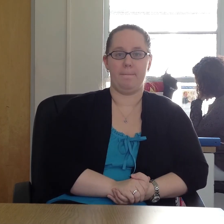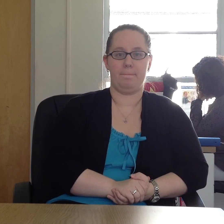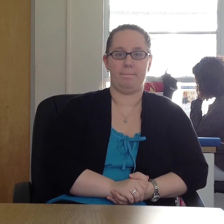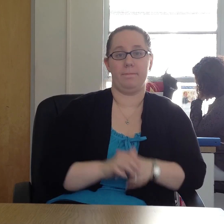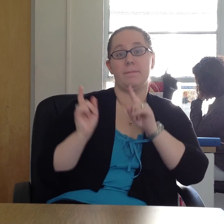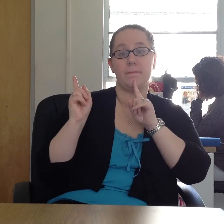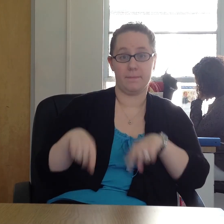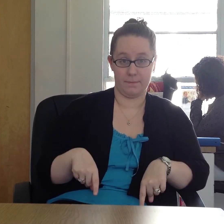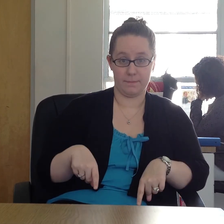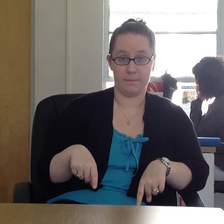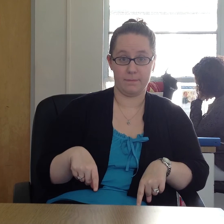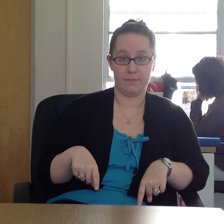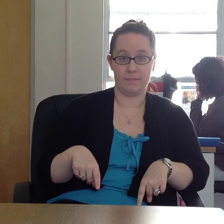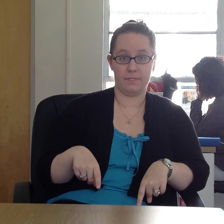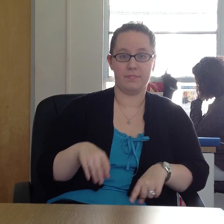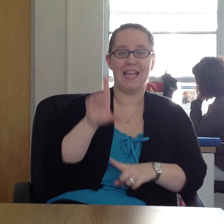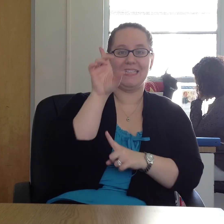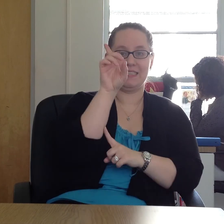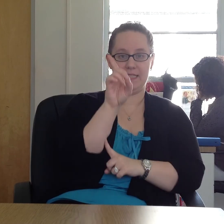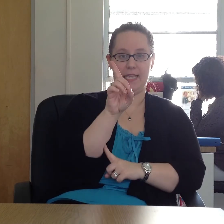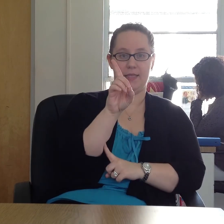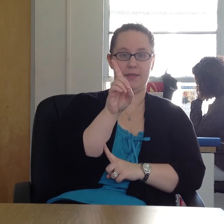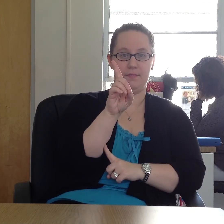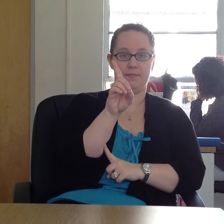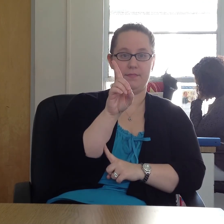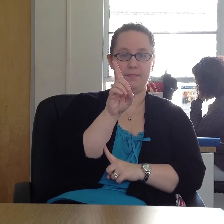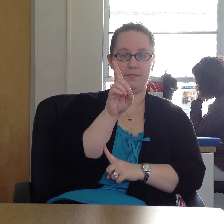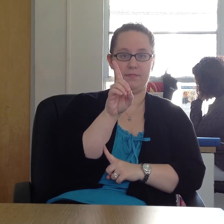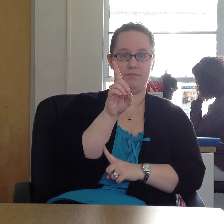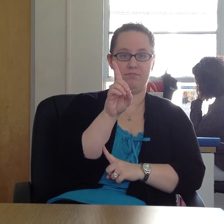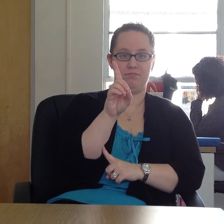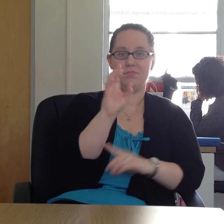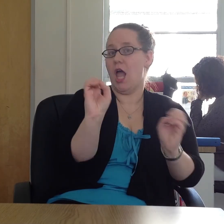Answer D. None of the above.